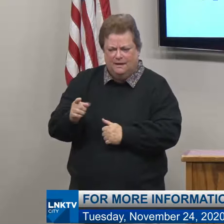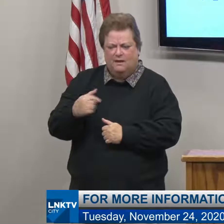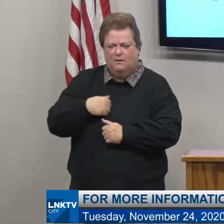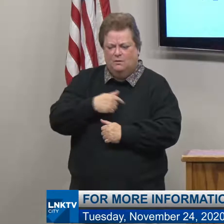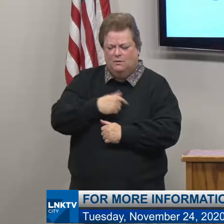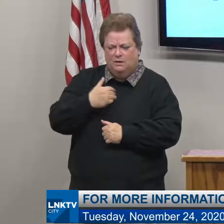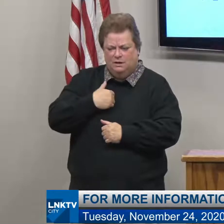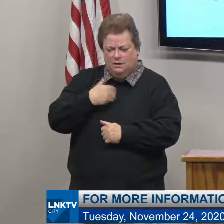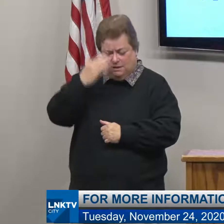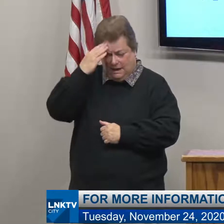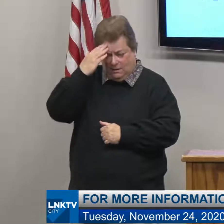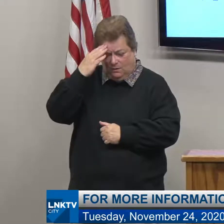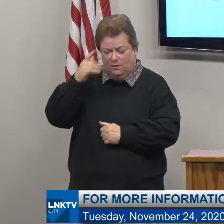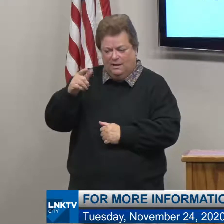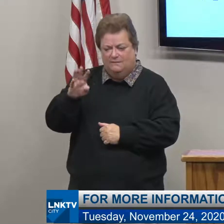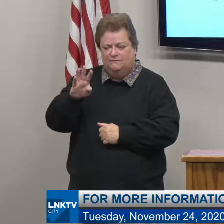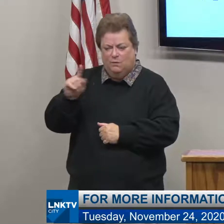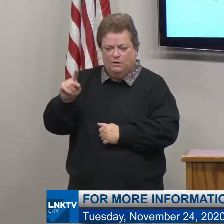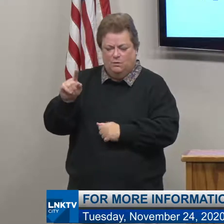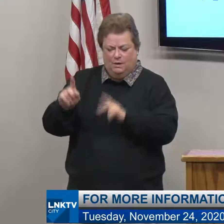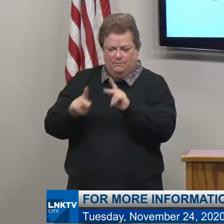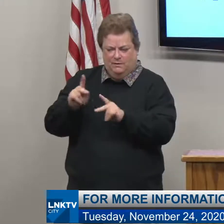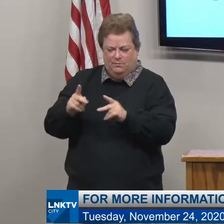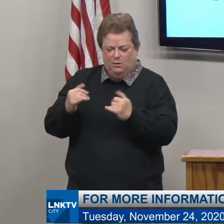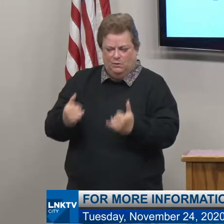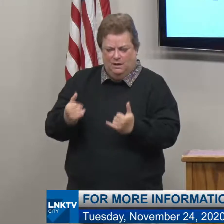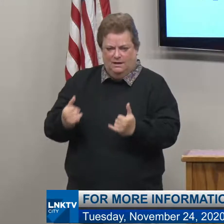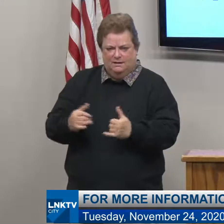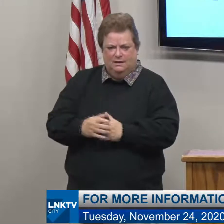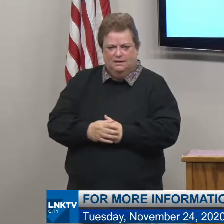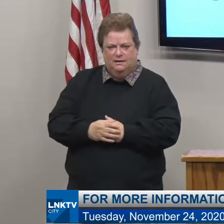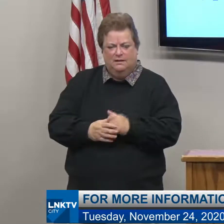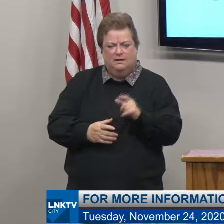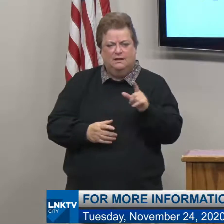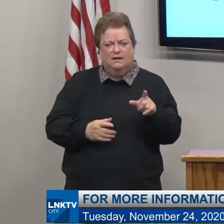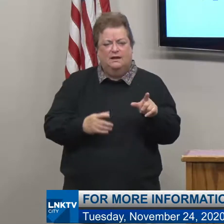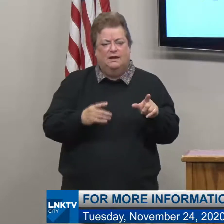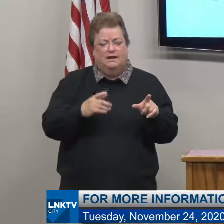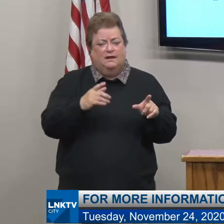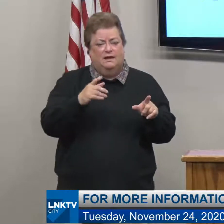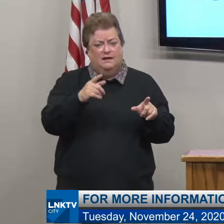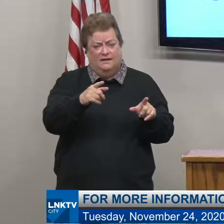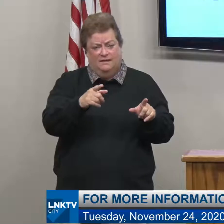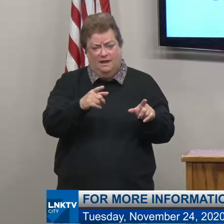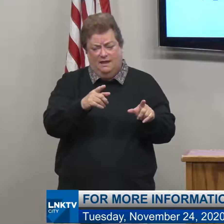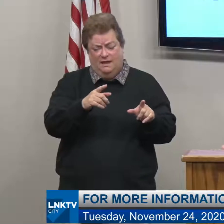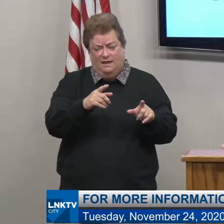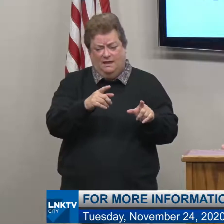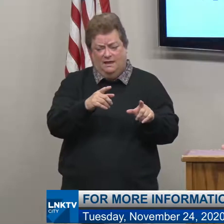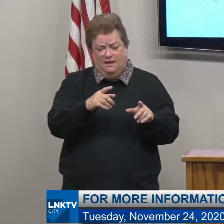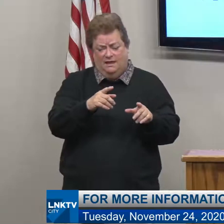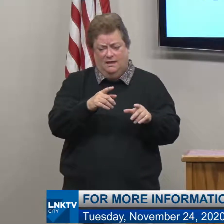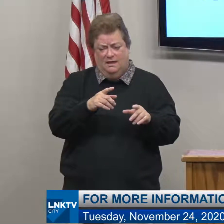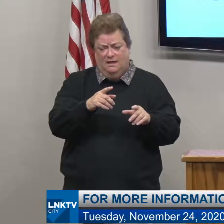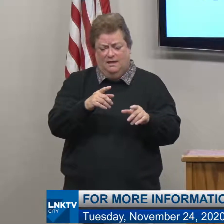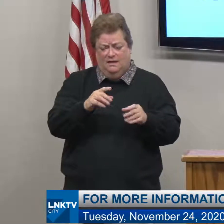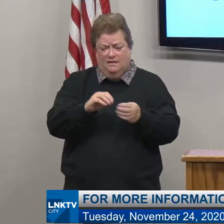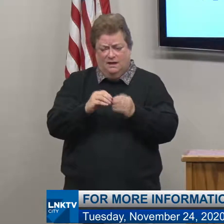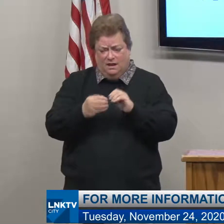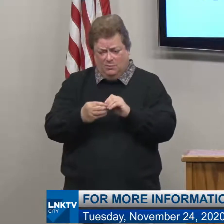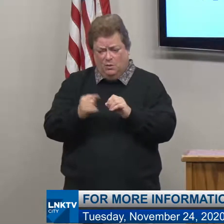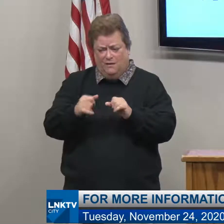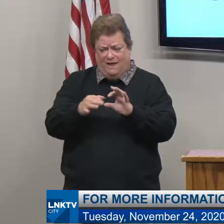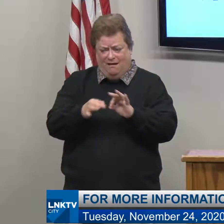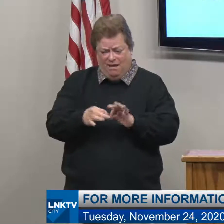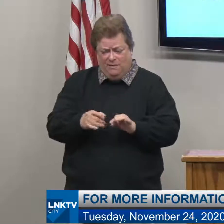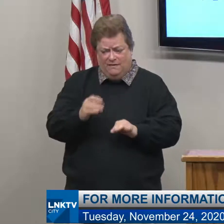41 individuals at this point. And they deferred that comment to you to address the number of cases in the health